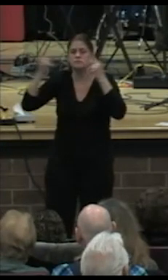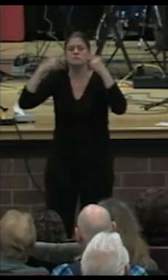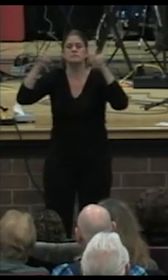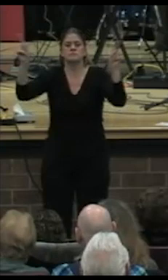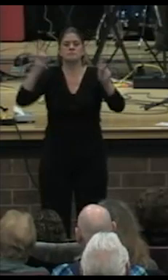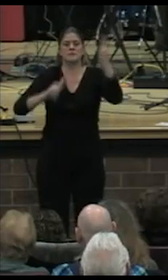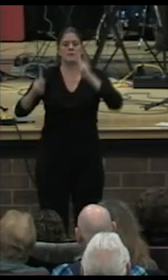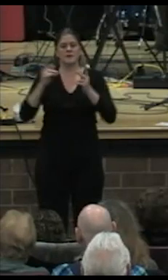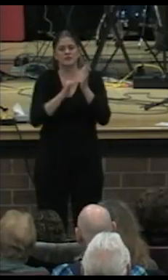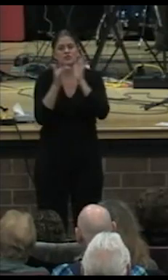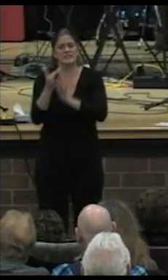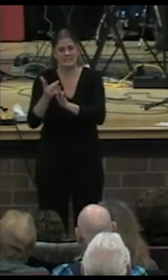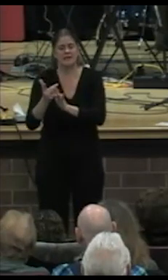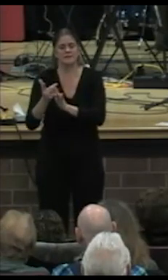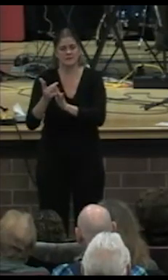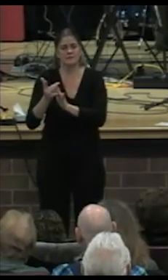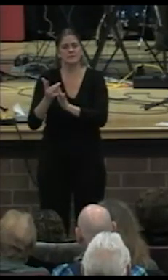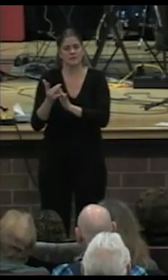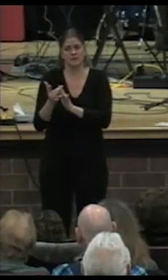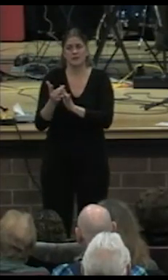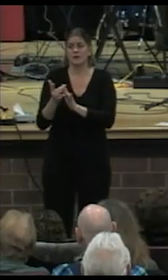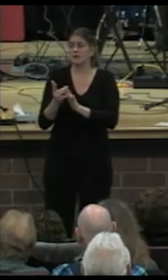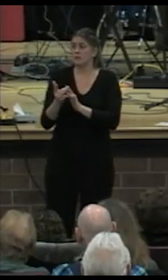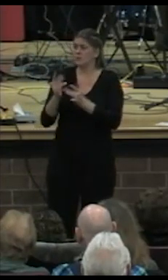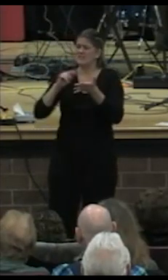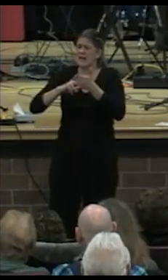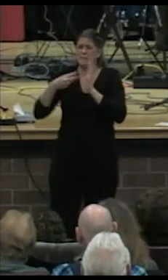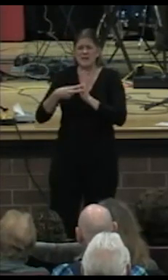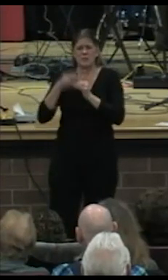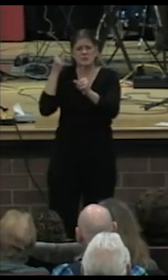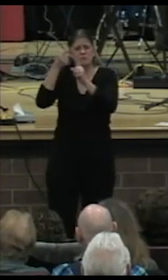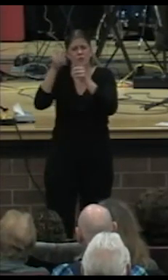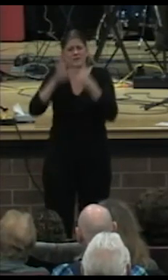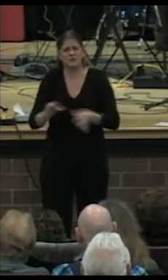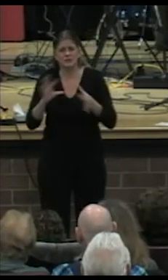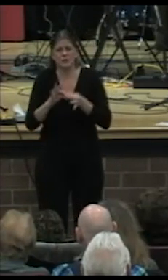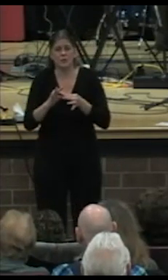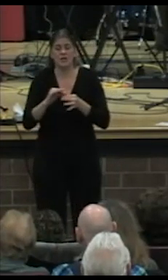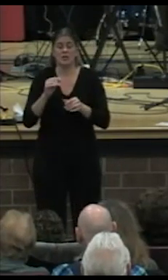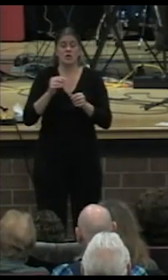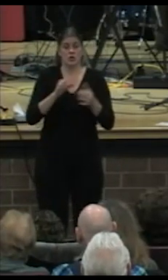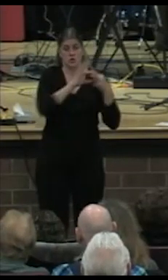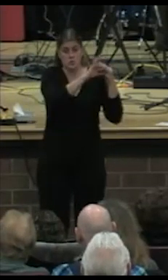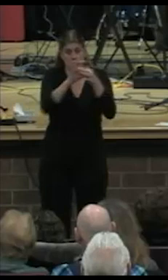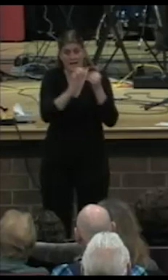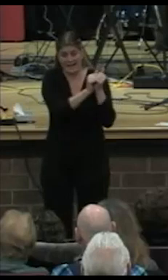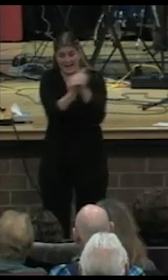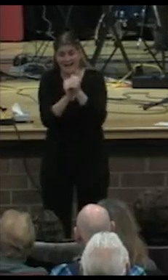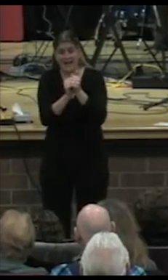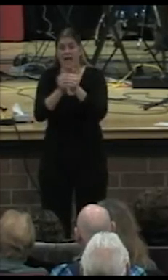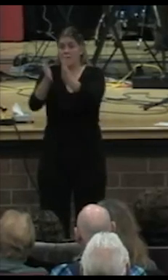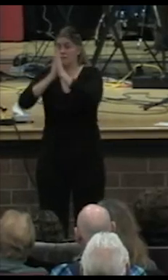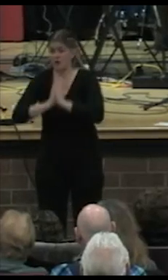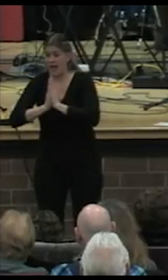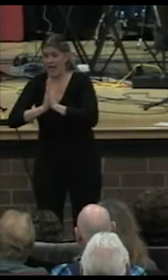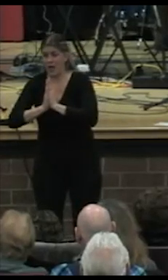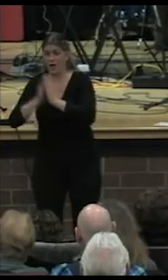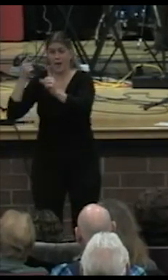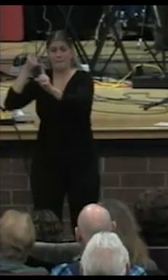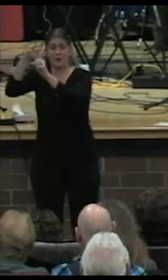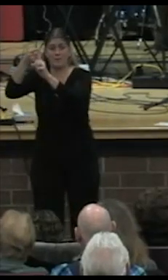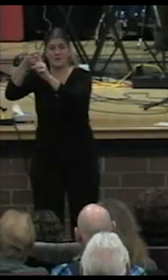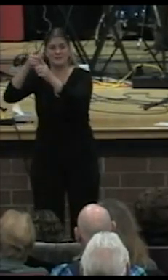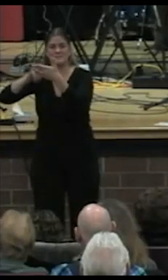saying? They're saying that unity and prayer and energy and purpose